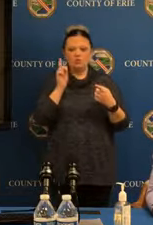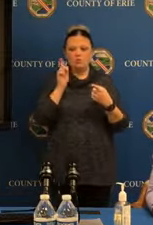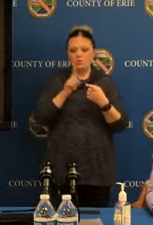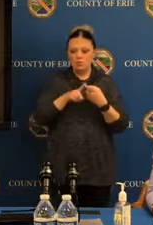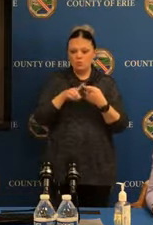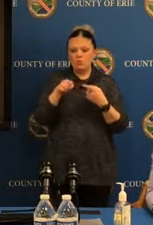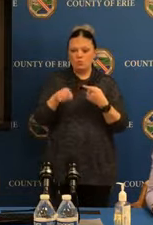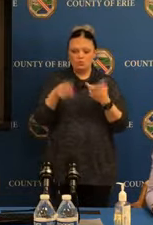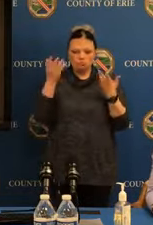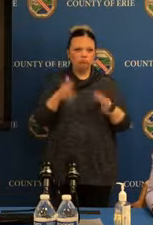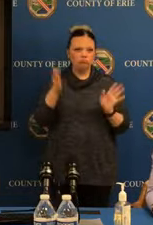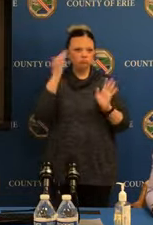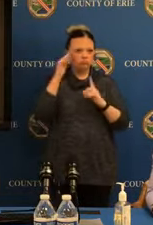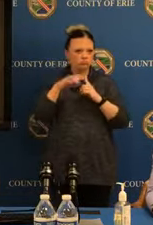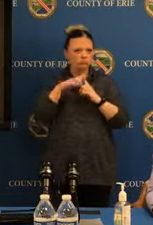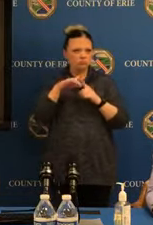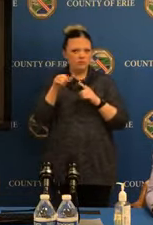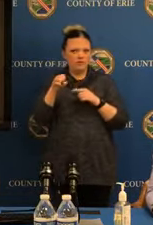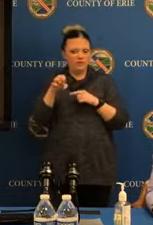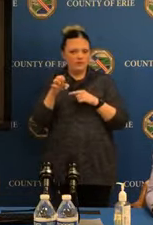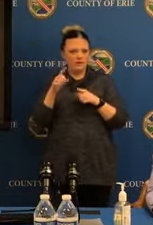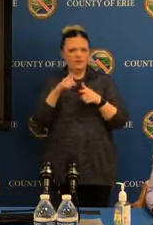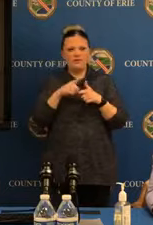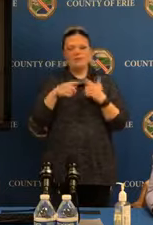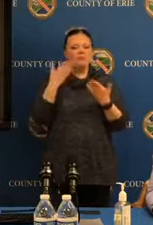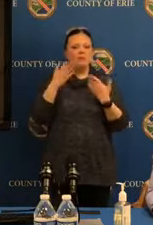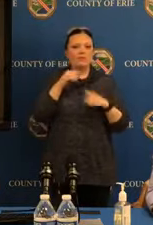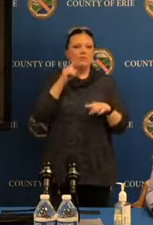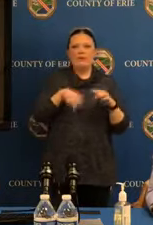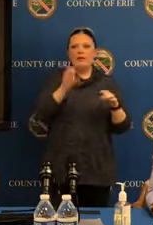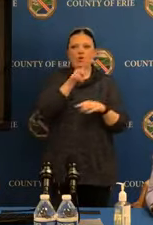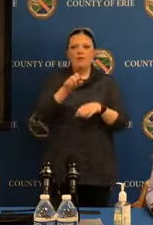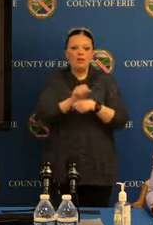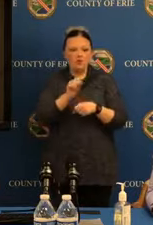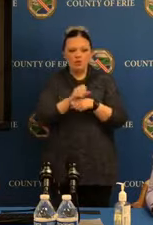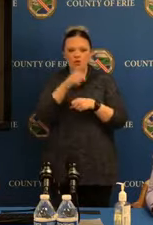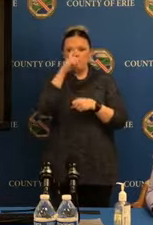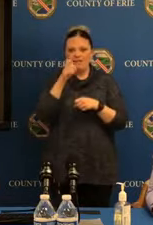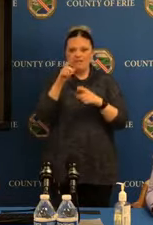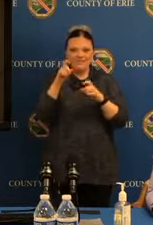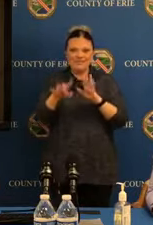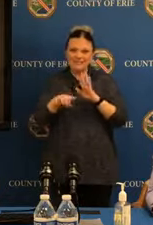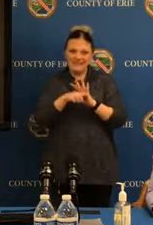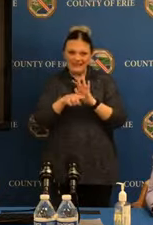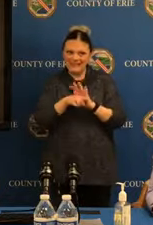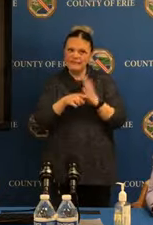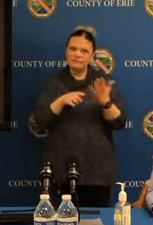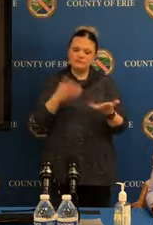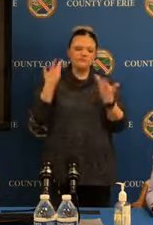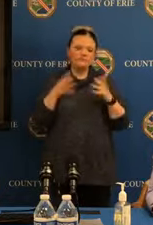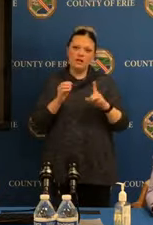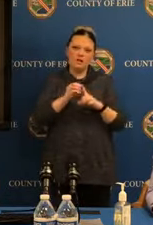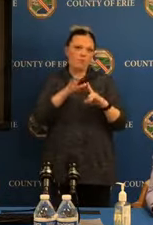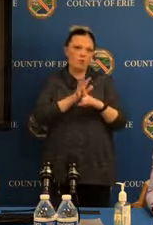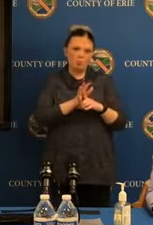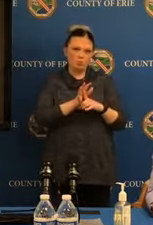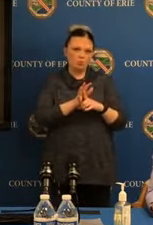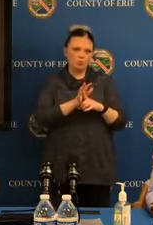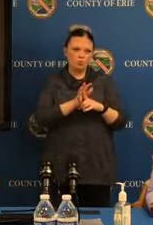suspected case, they may not be able to return to work because their test is negative, because they have been exposed. And